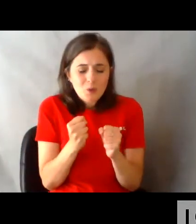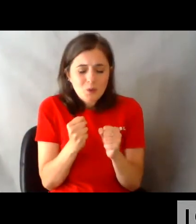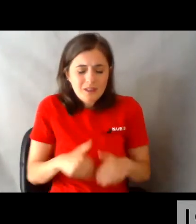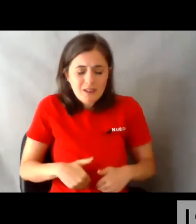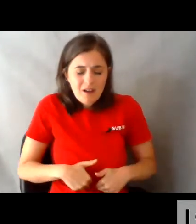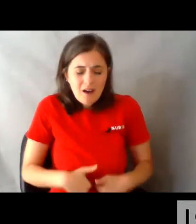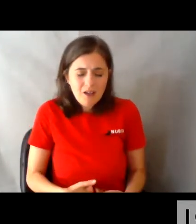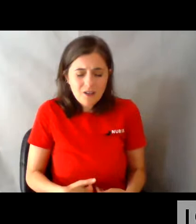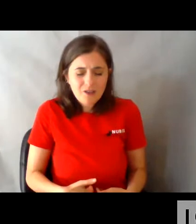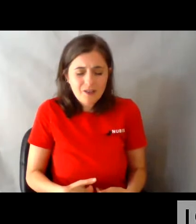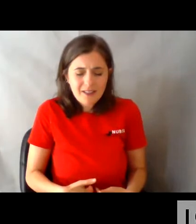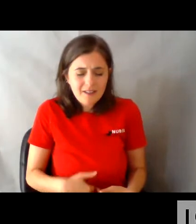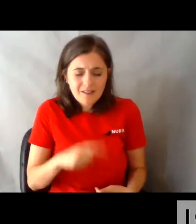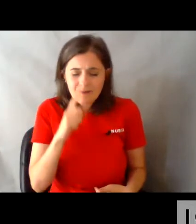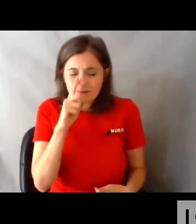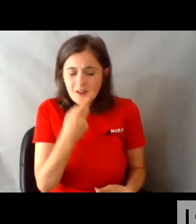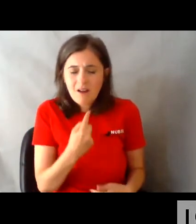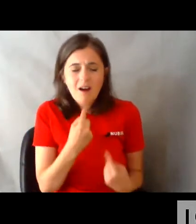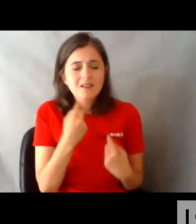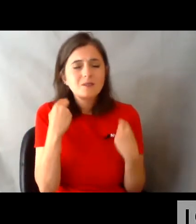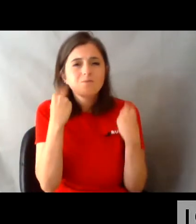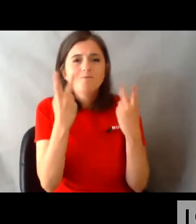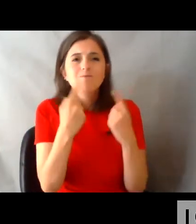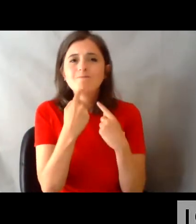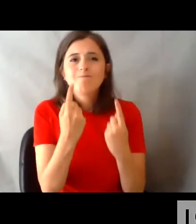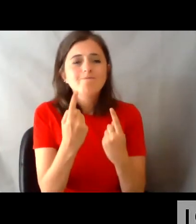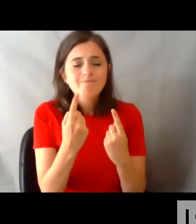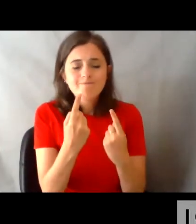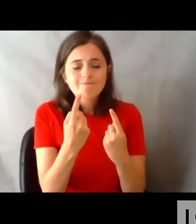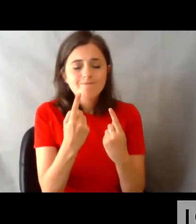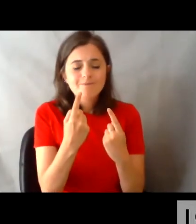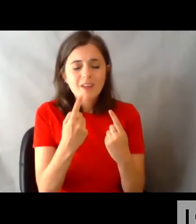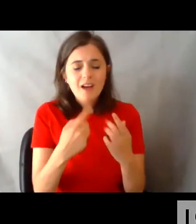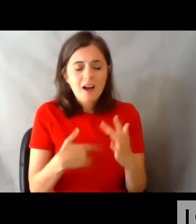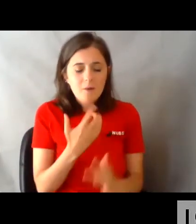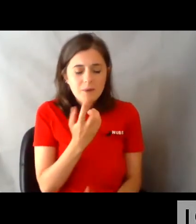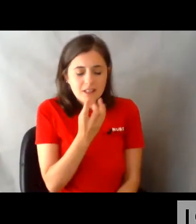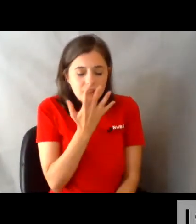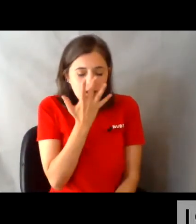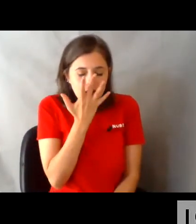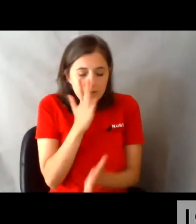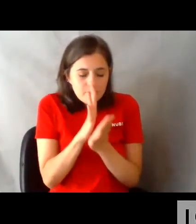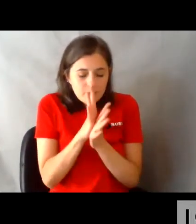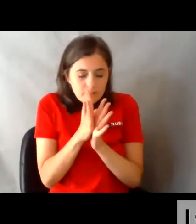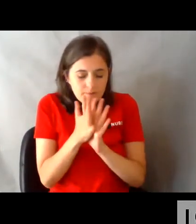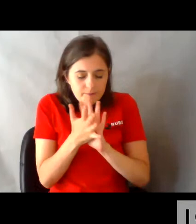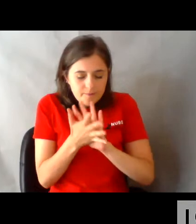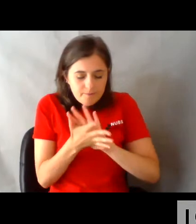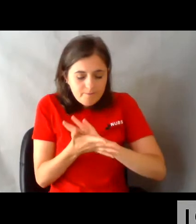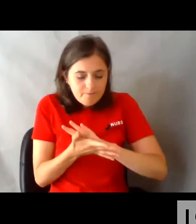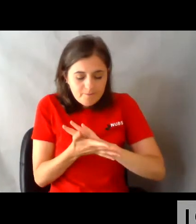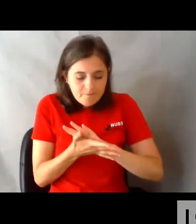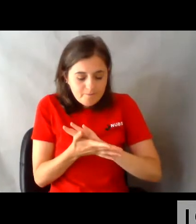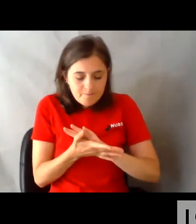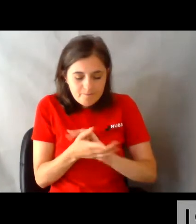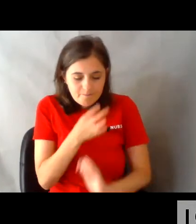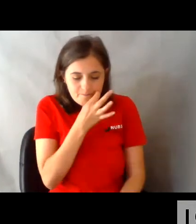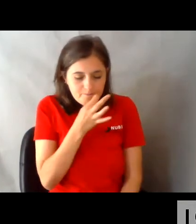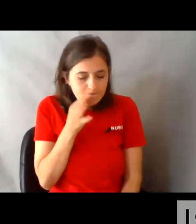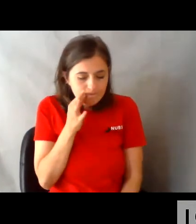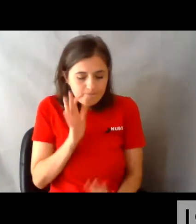hungry, cannot speak out. I am so ashamed of this mess, don't want to say